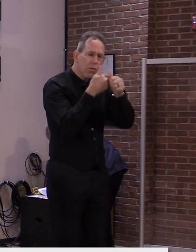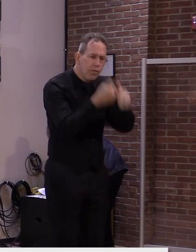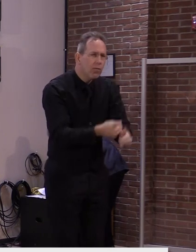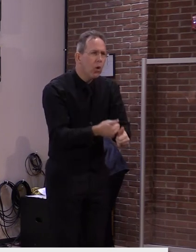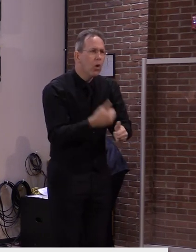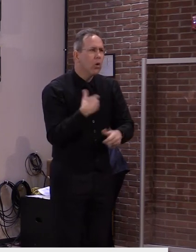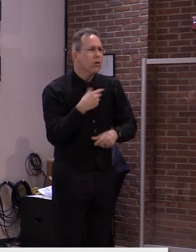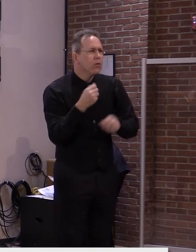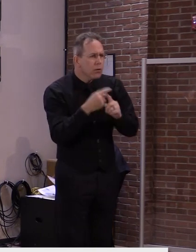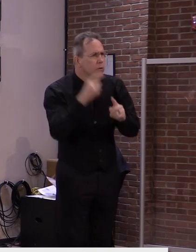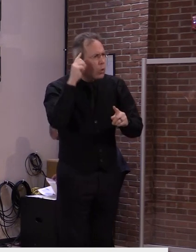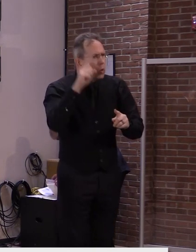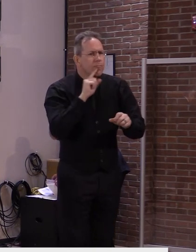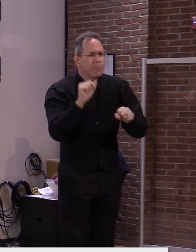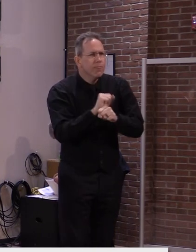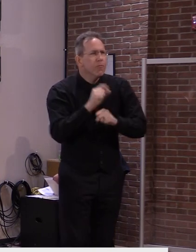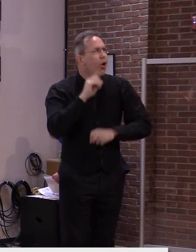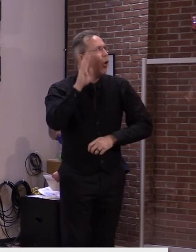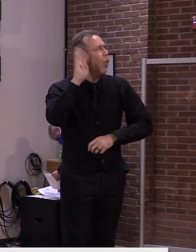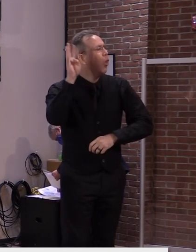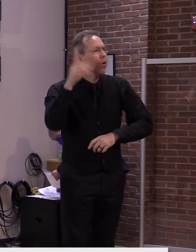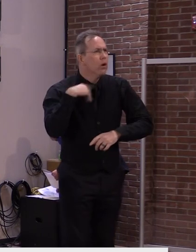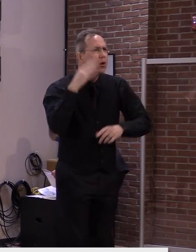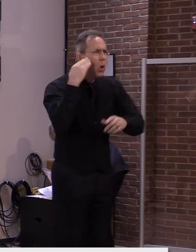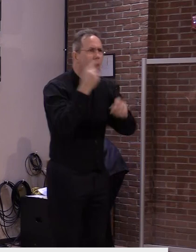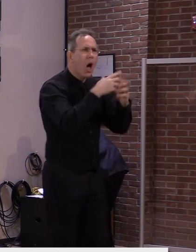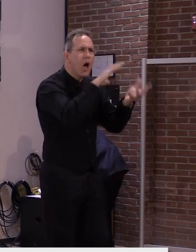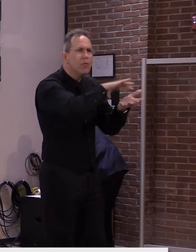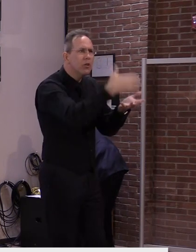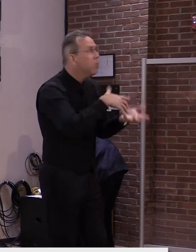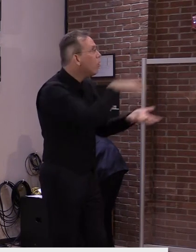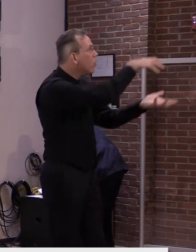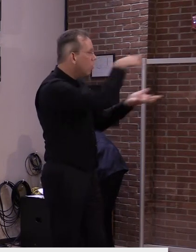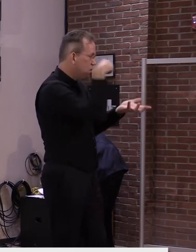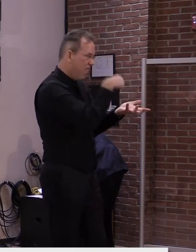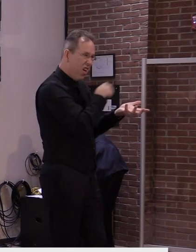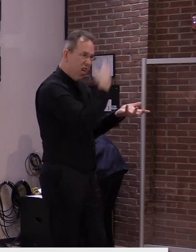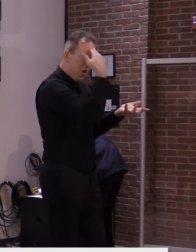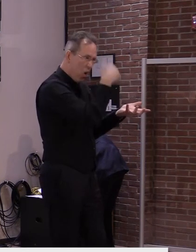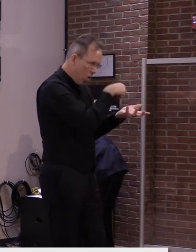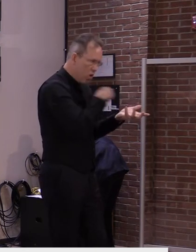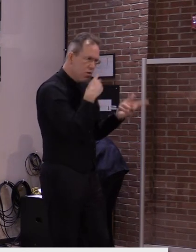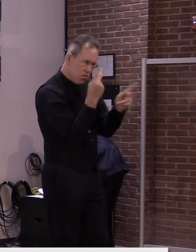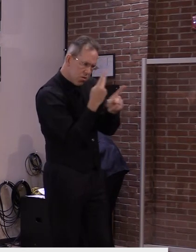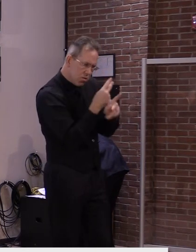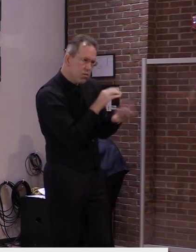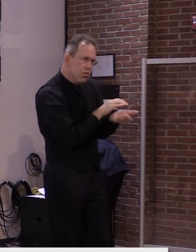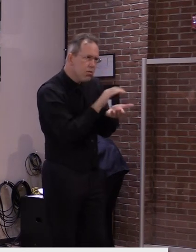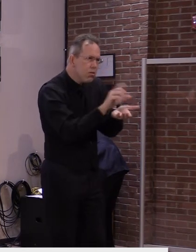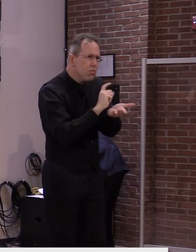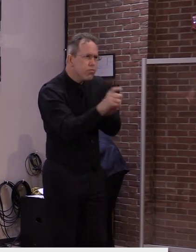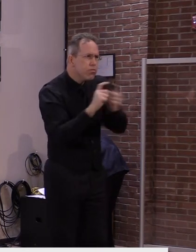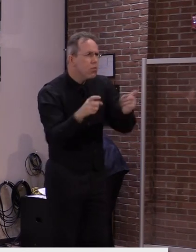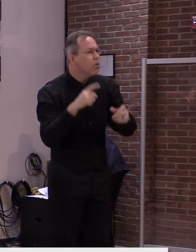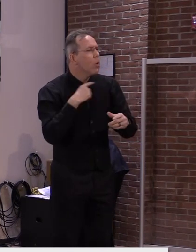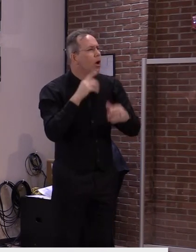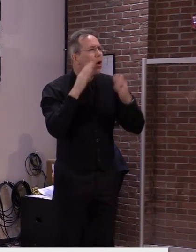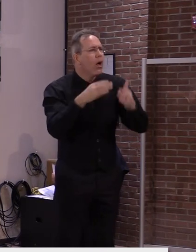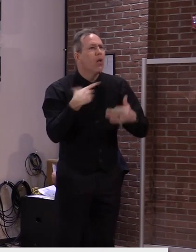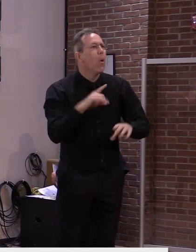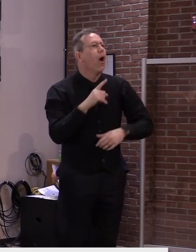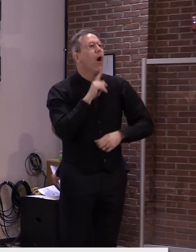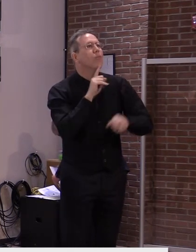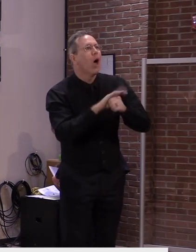know we're going to receive, so we can do this as efficiently as possible instead of over-promising and